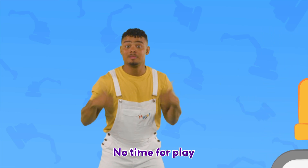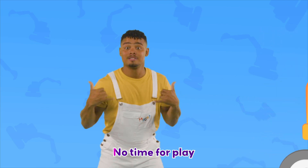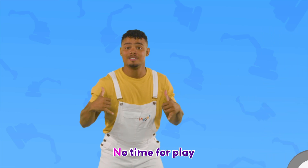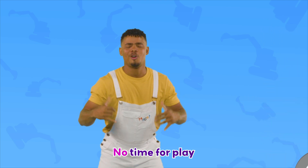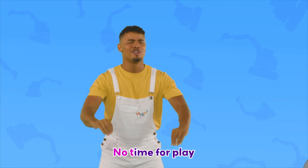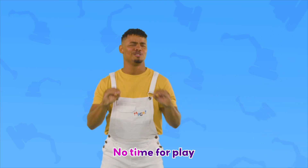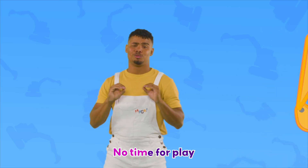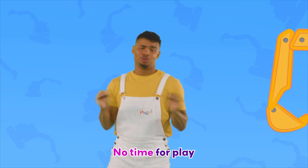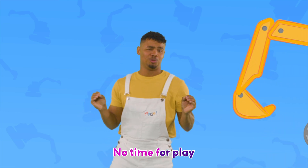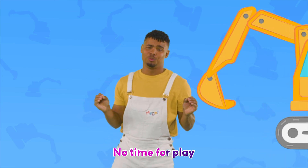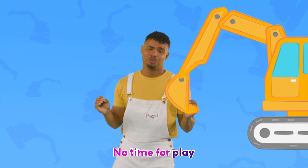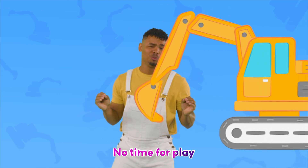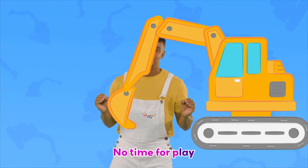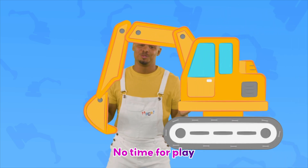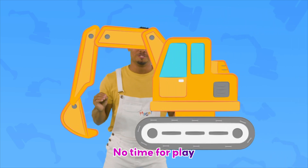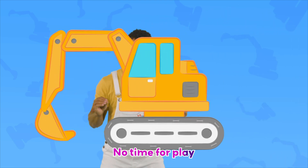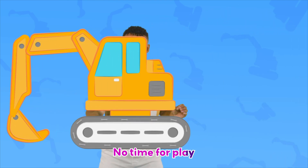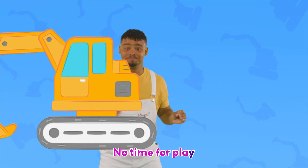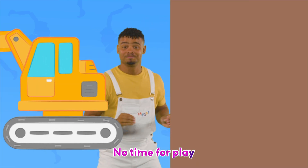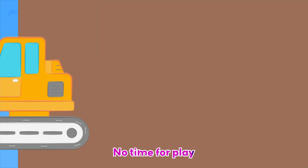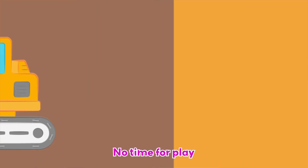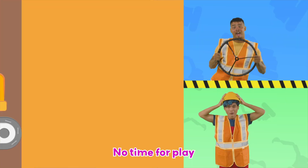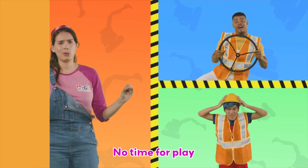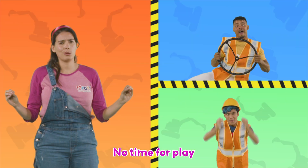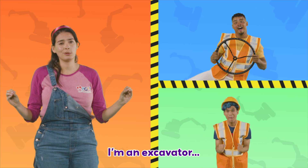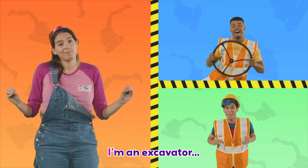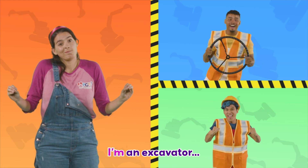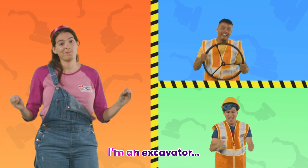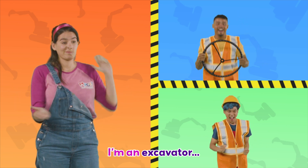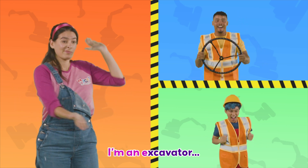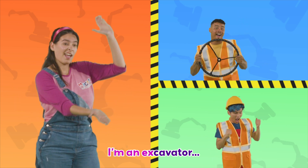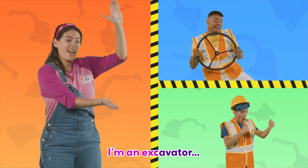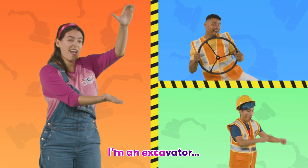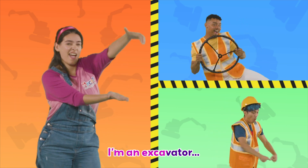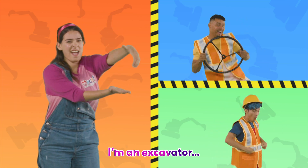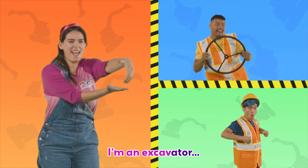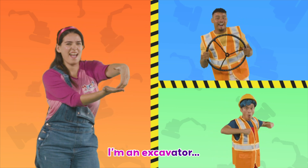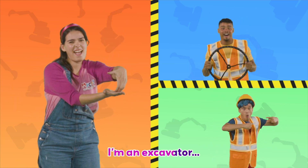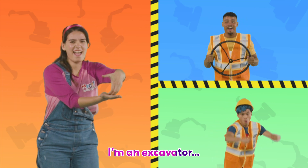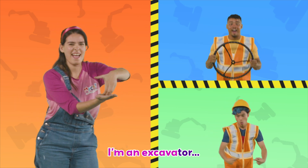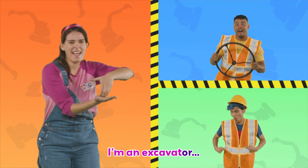no time for play I'm an excavator,